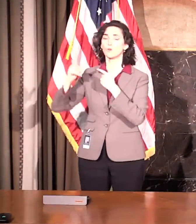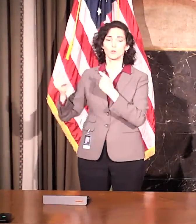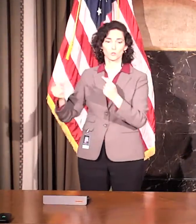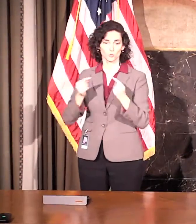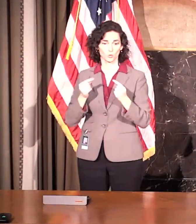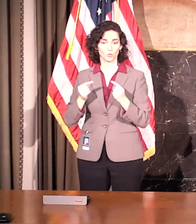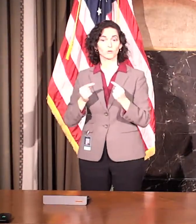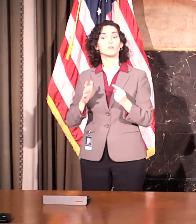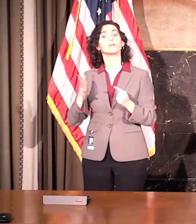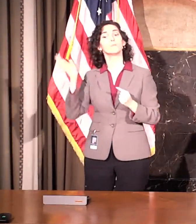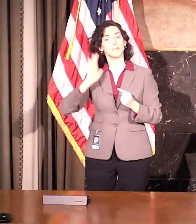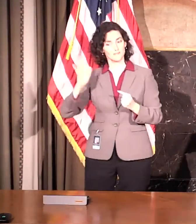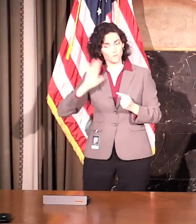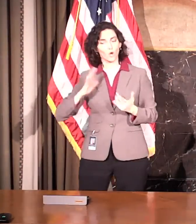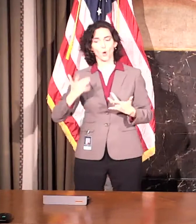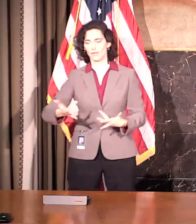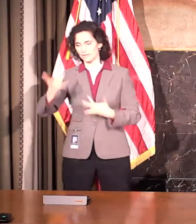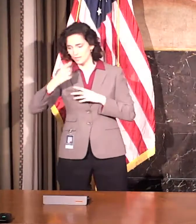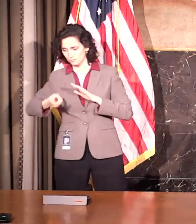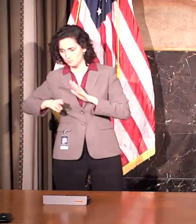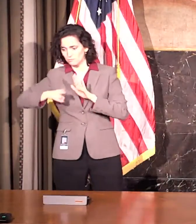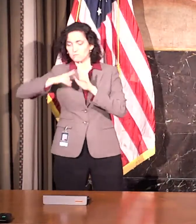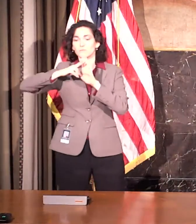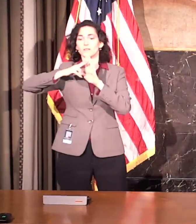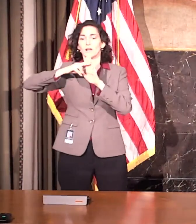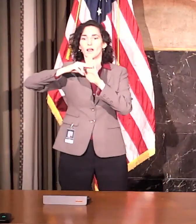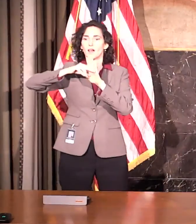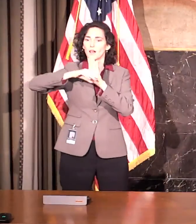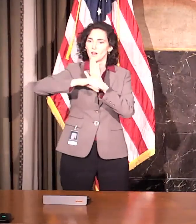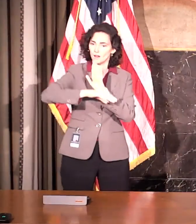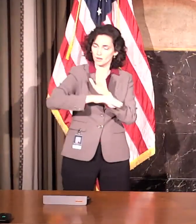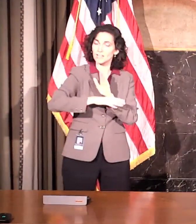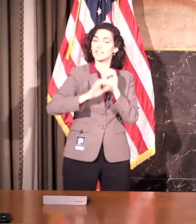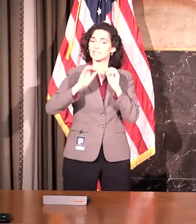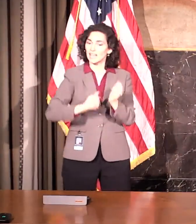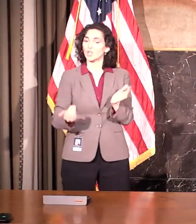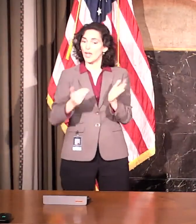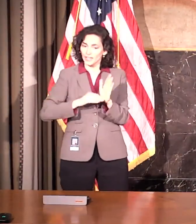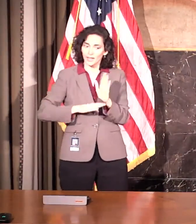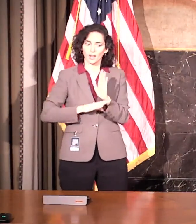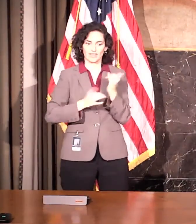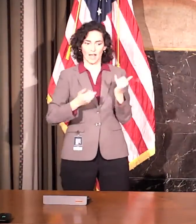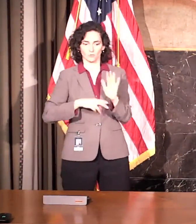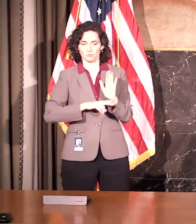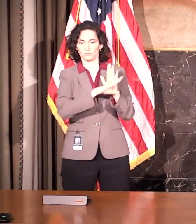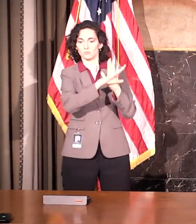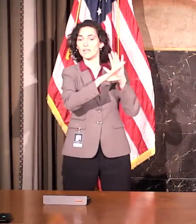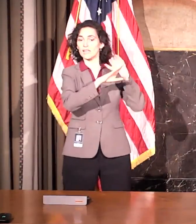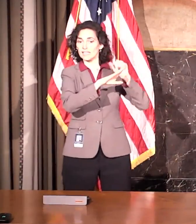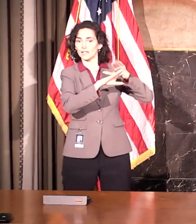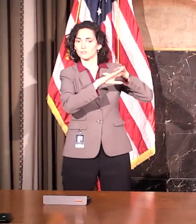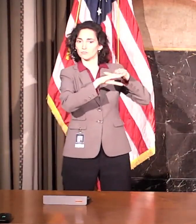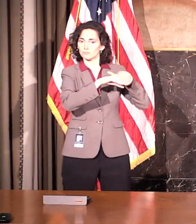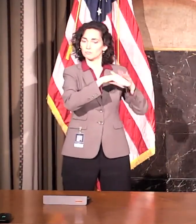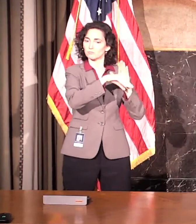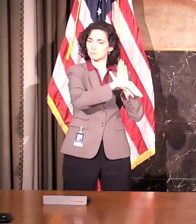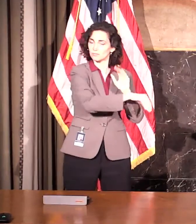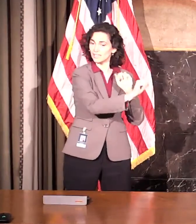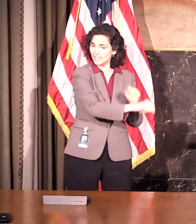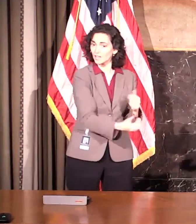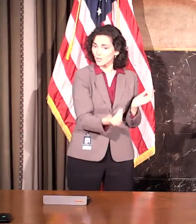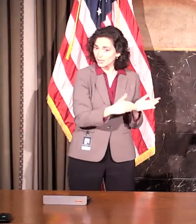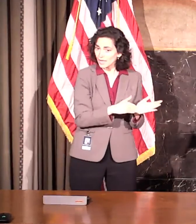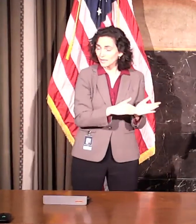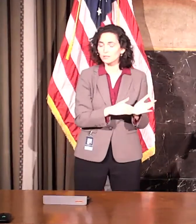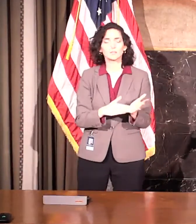the curve. We've slowed the spread before. We can do it again, and it's the exact same measures that are required in terms of